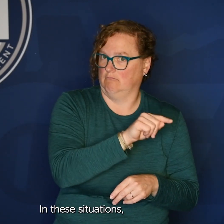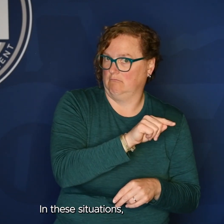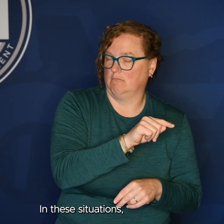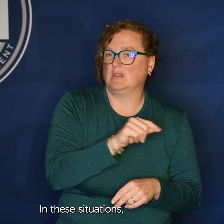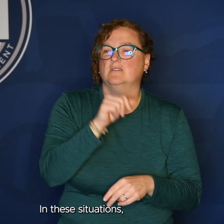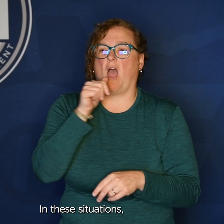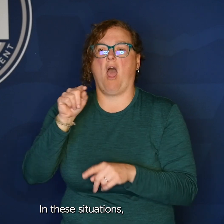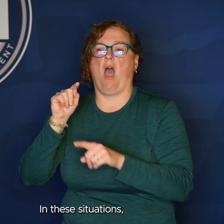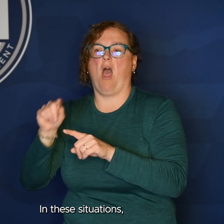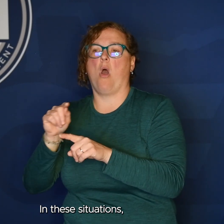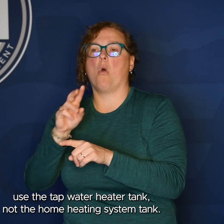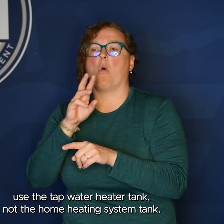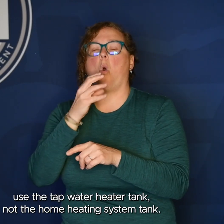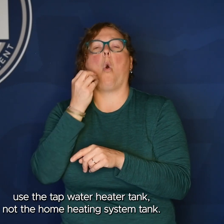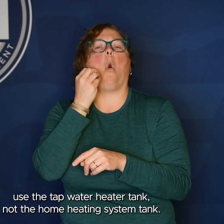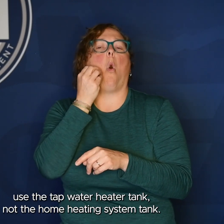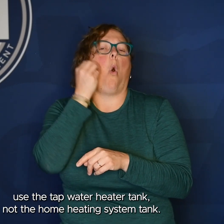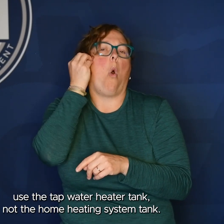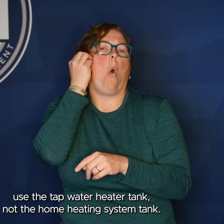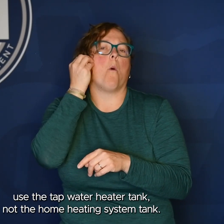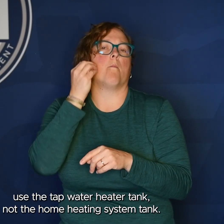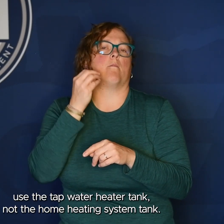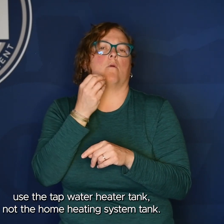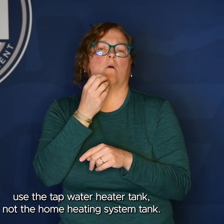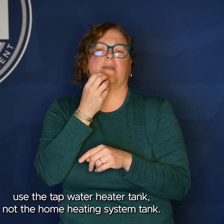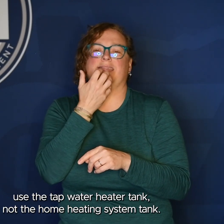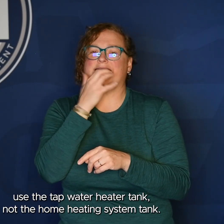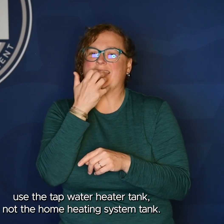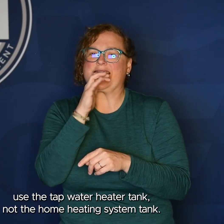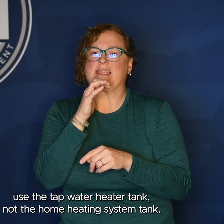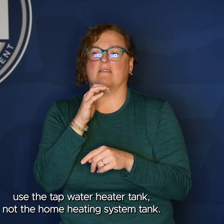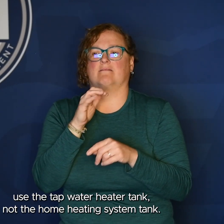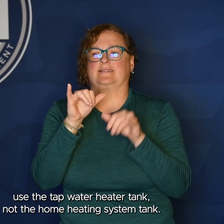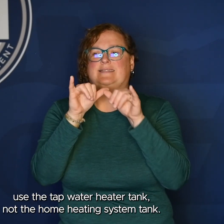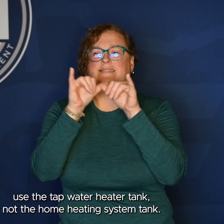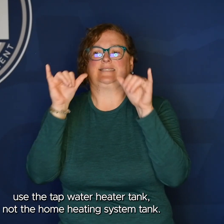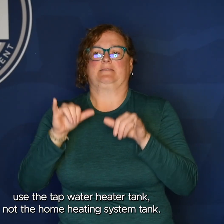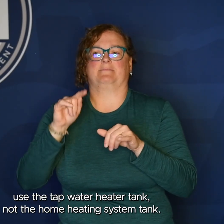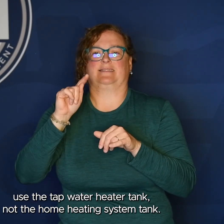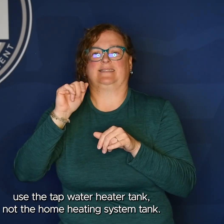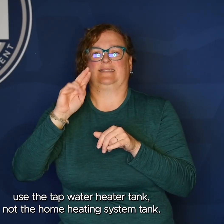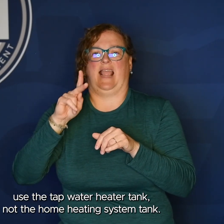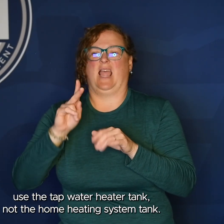In these situations, use the tap water heater tank, not the home heating system tank.